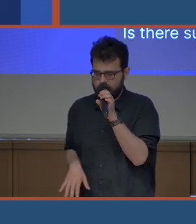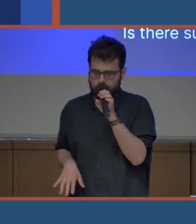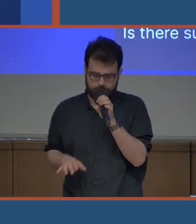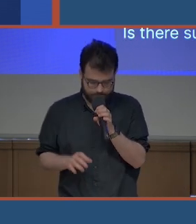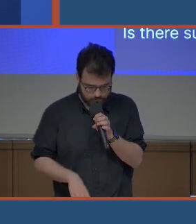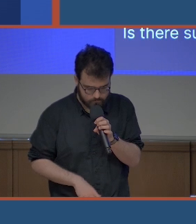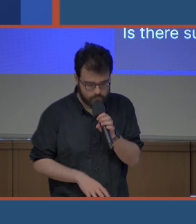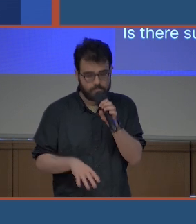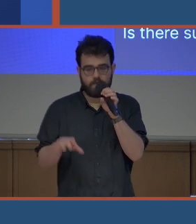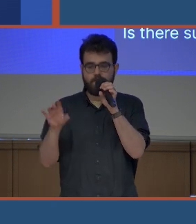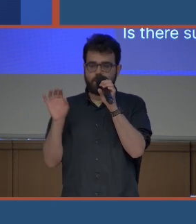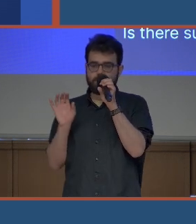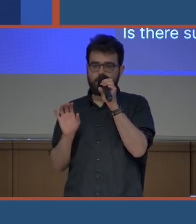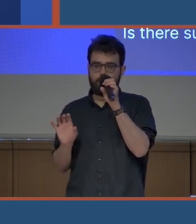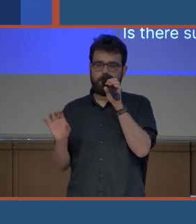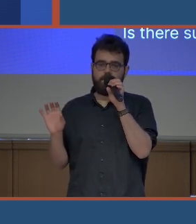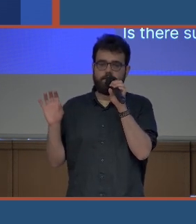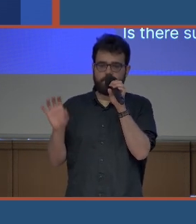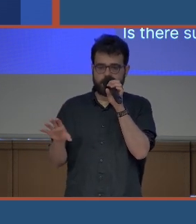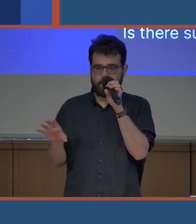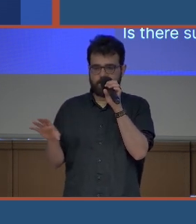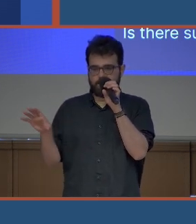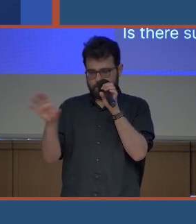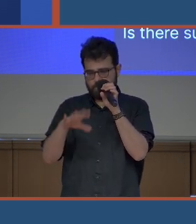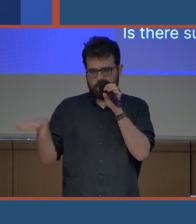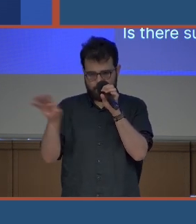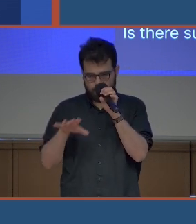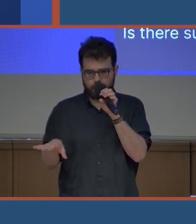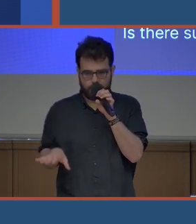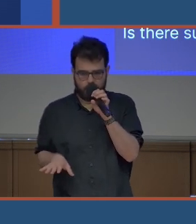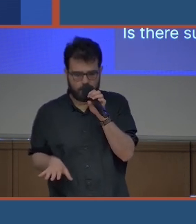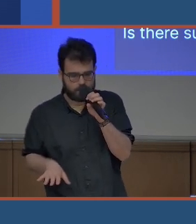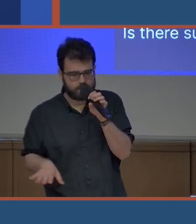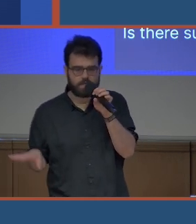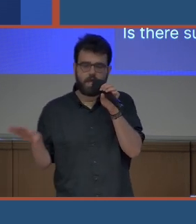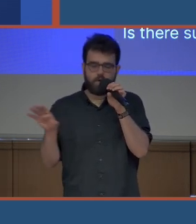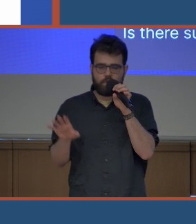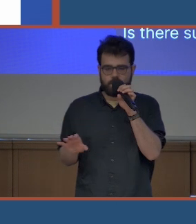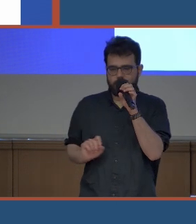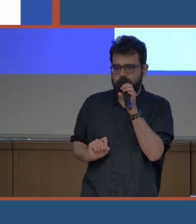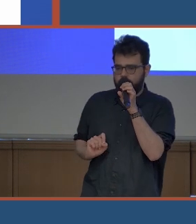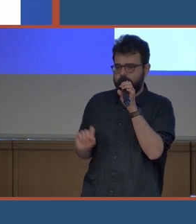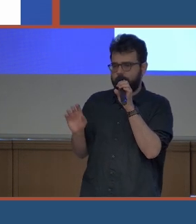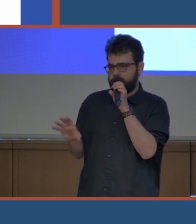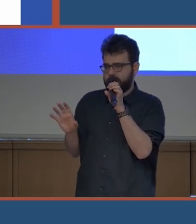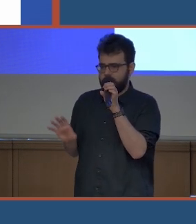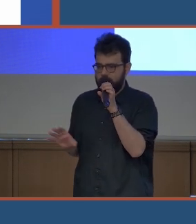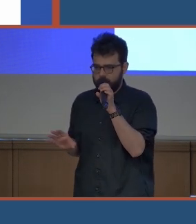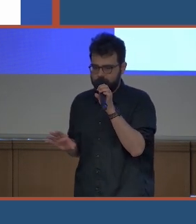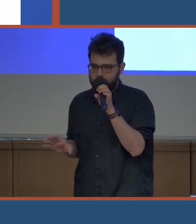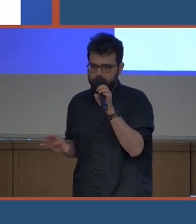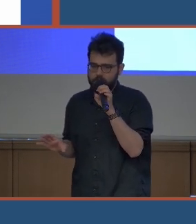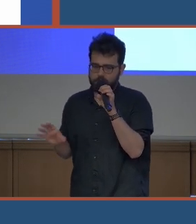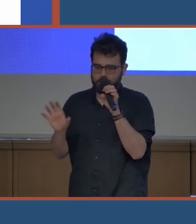cities as well. So in this case, in this European context, we can speak of a French sign